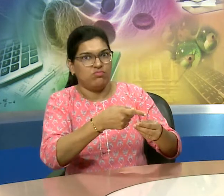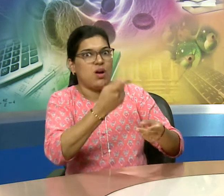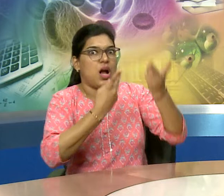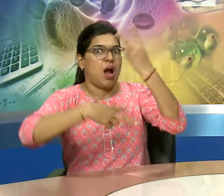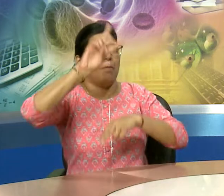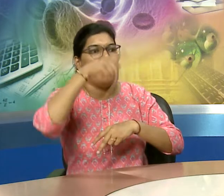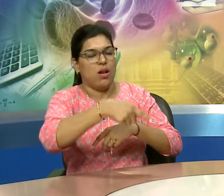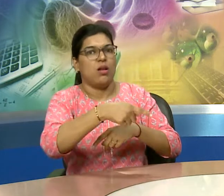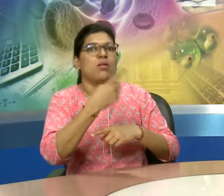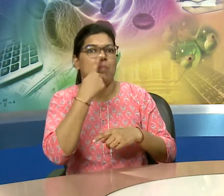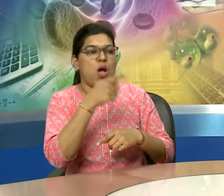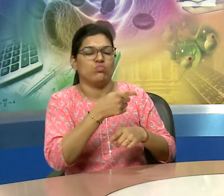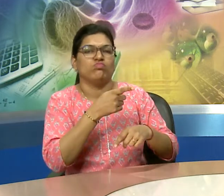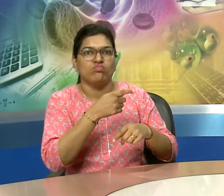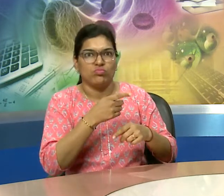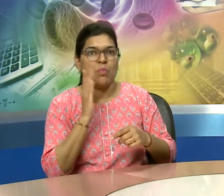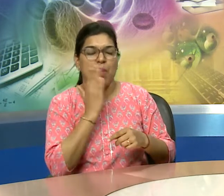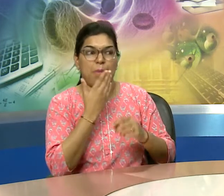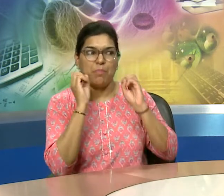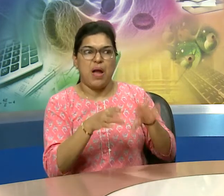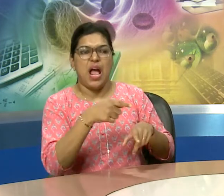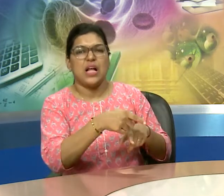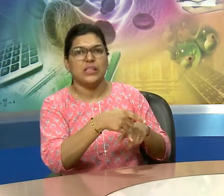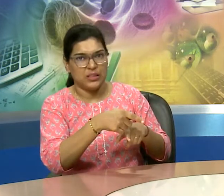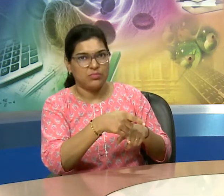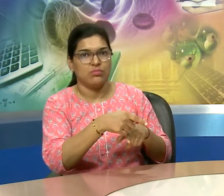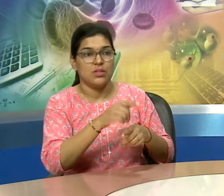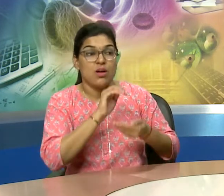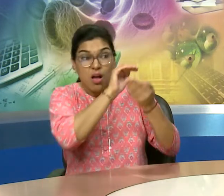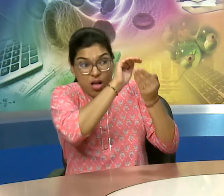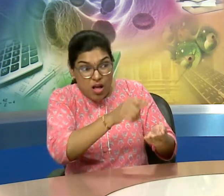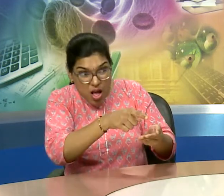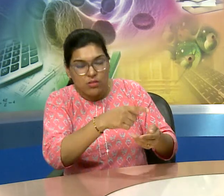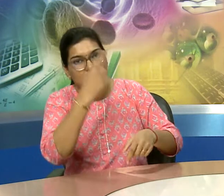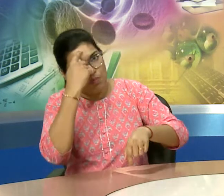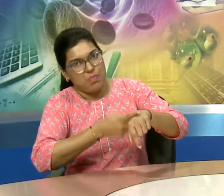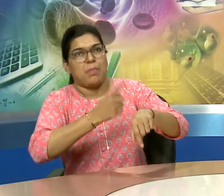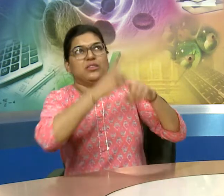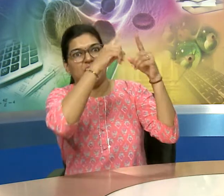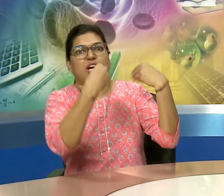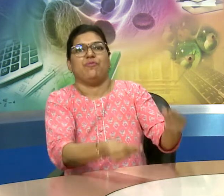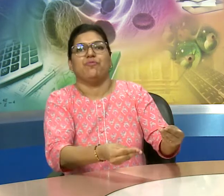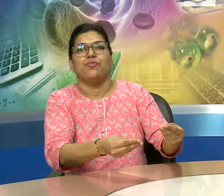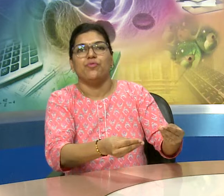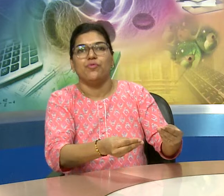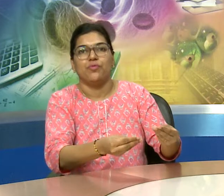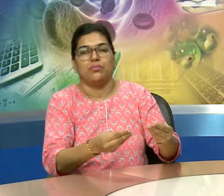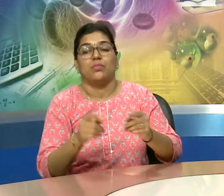has bitten her may be the reason that she may have done something in her